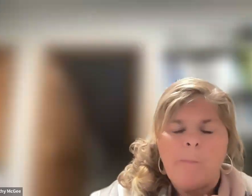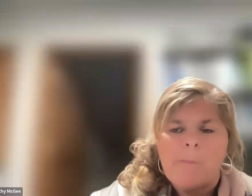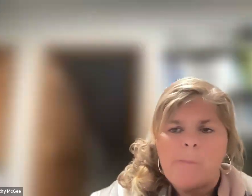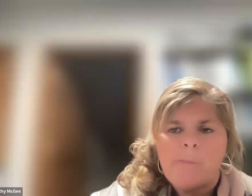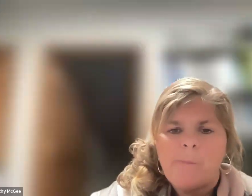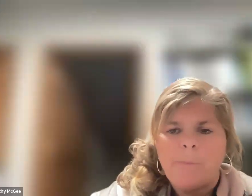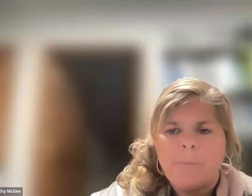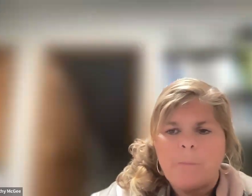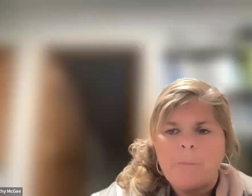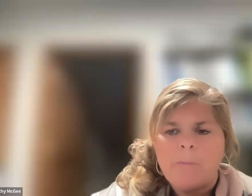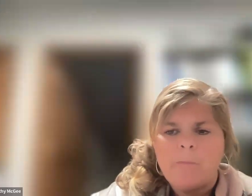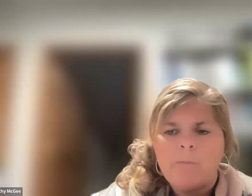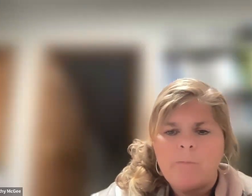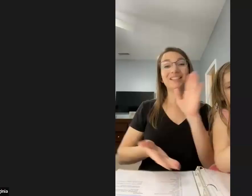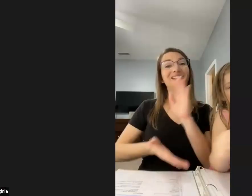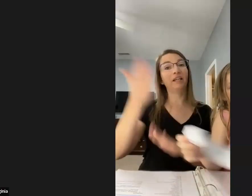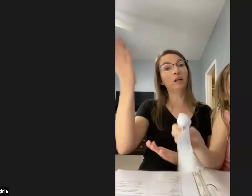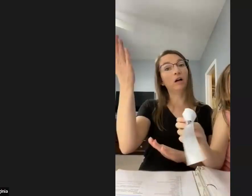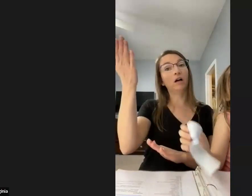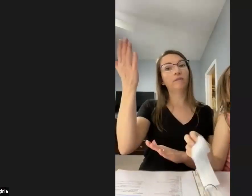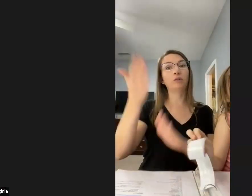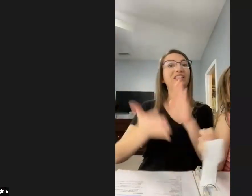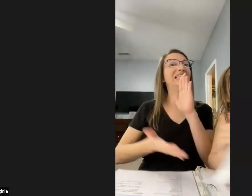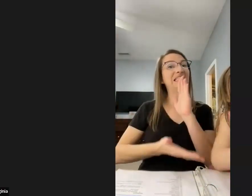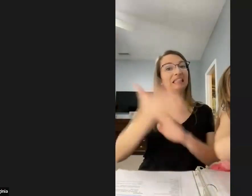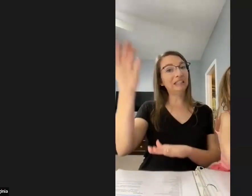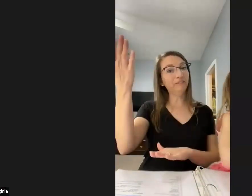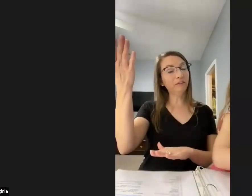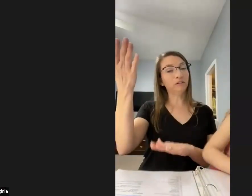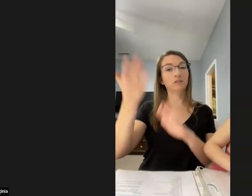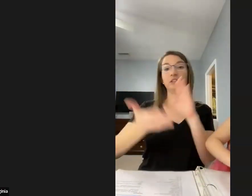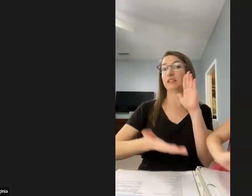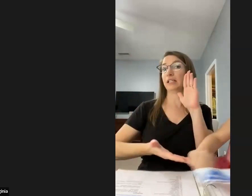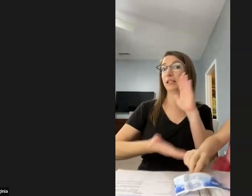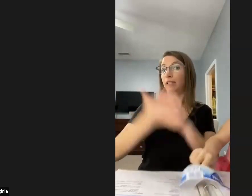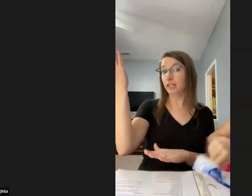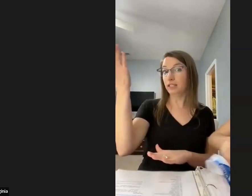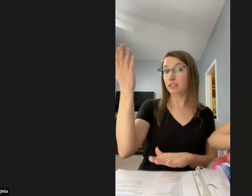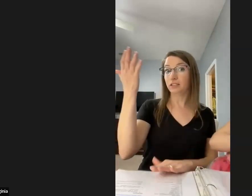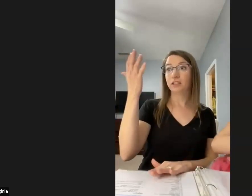somewhere. To take off or to leave. So you can find this,